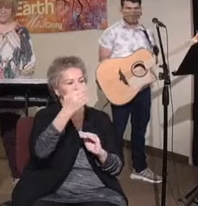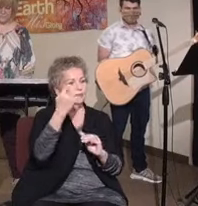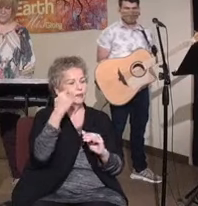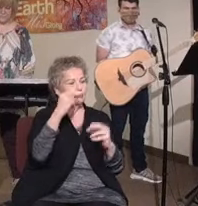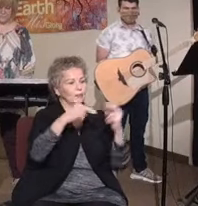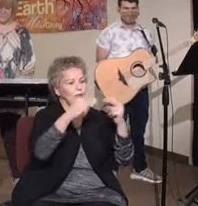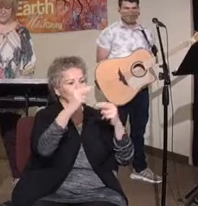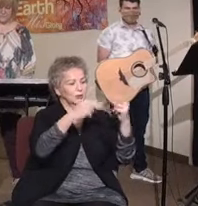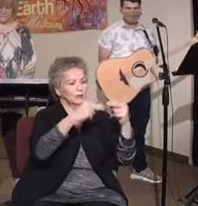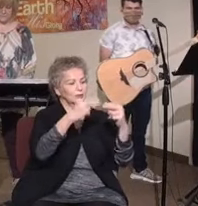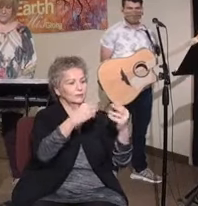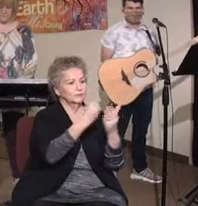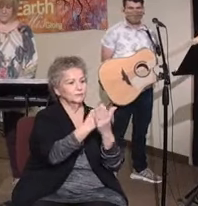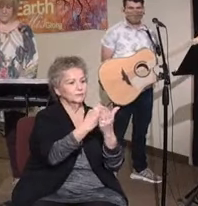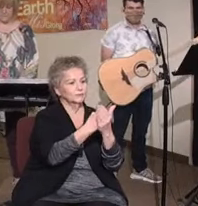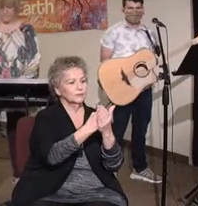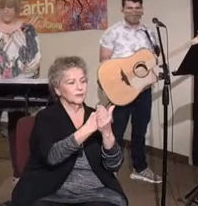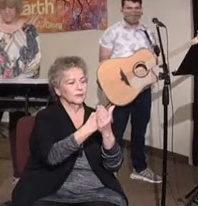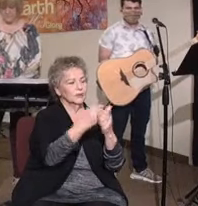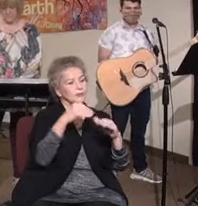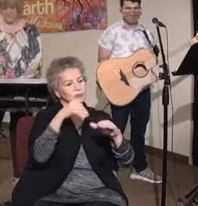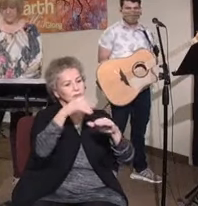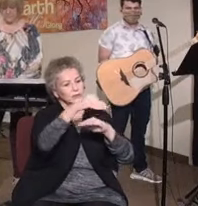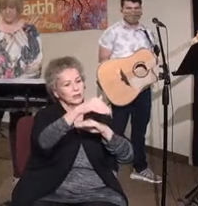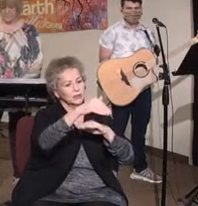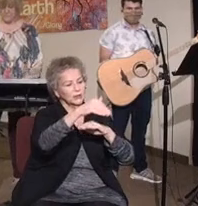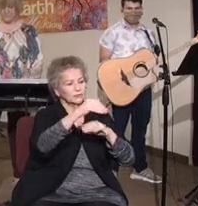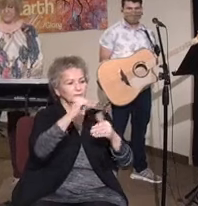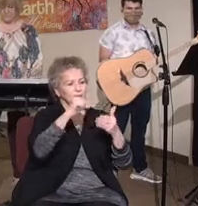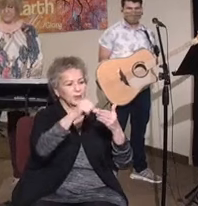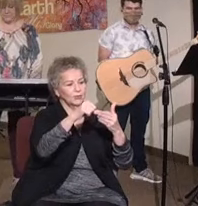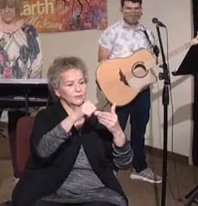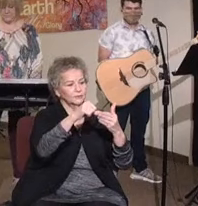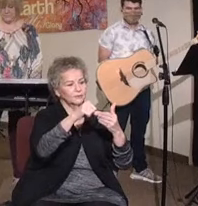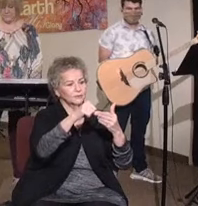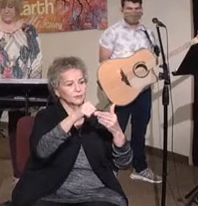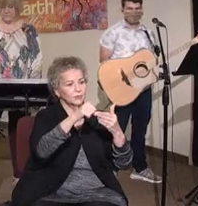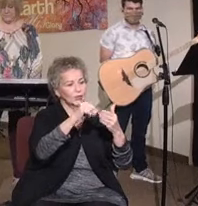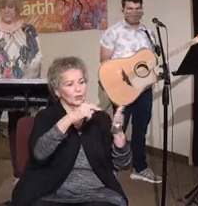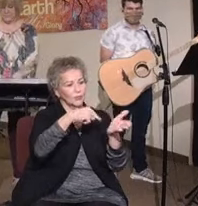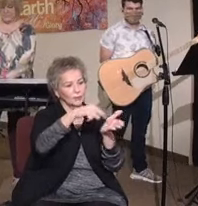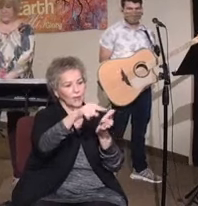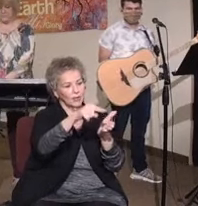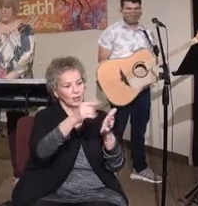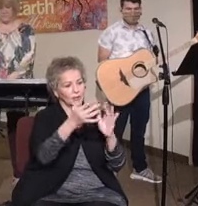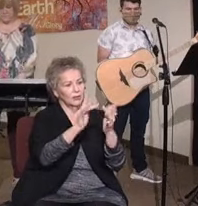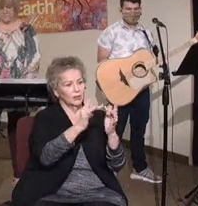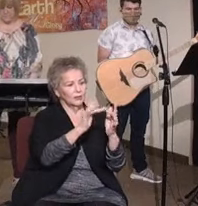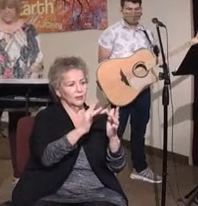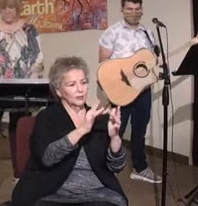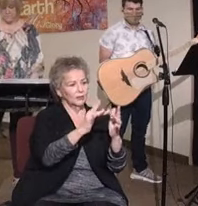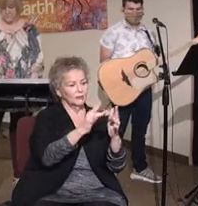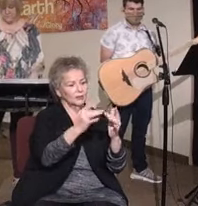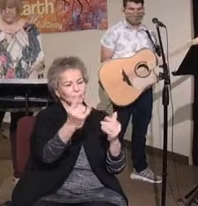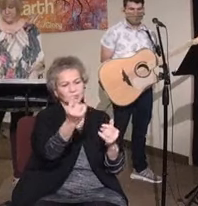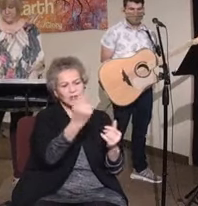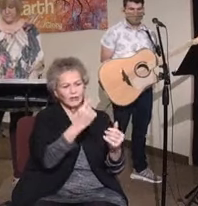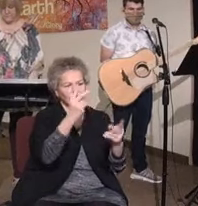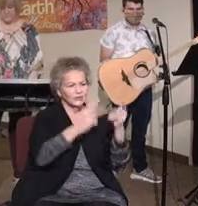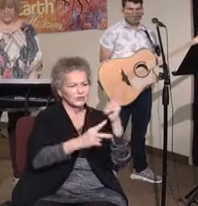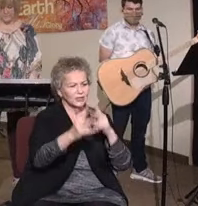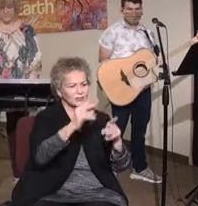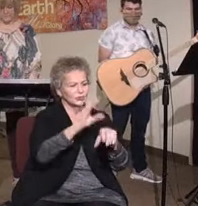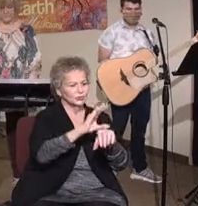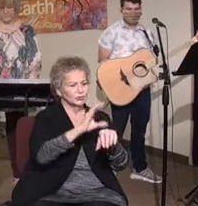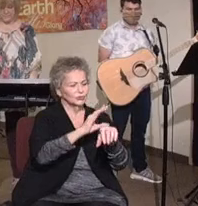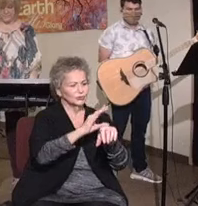in, or you could pay online, or come visit us at the church and just drop